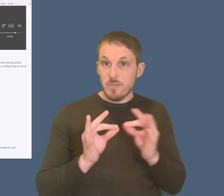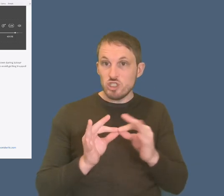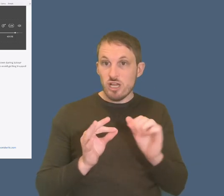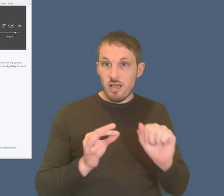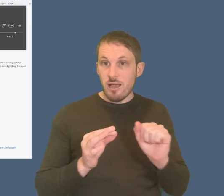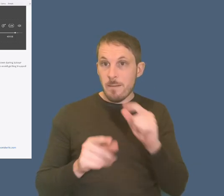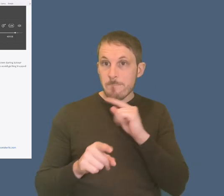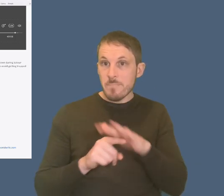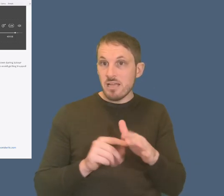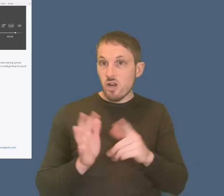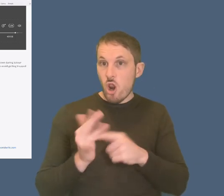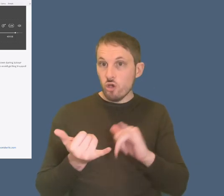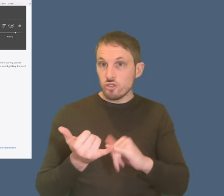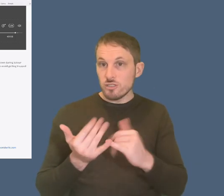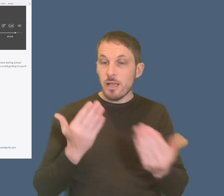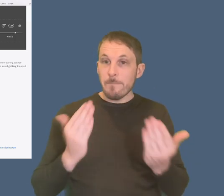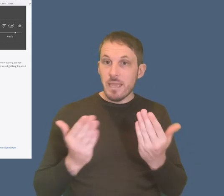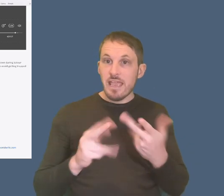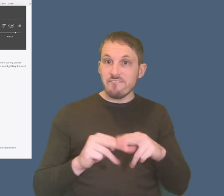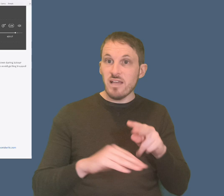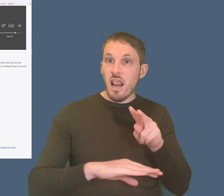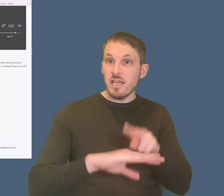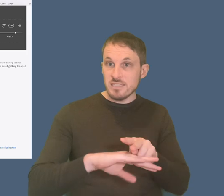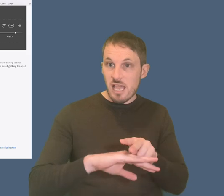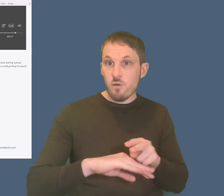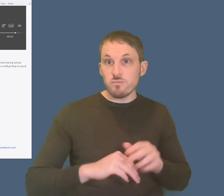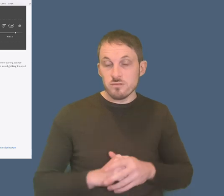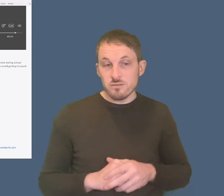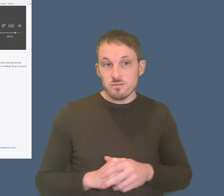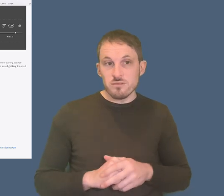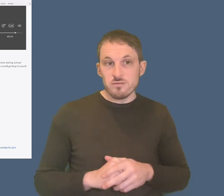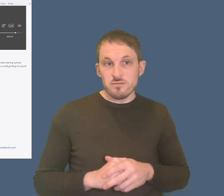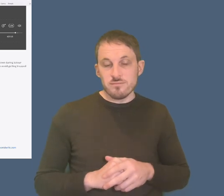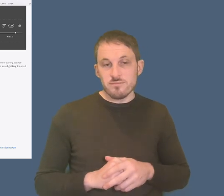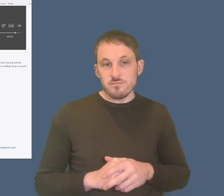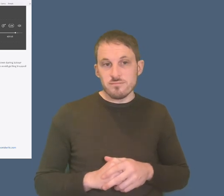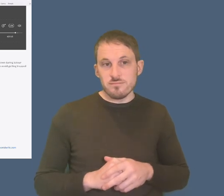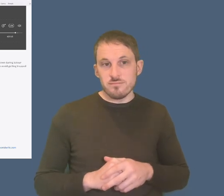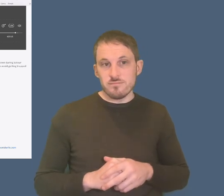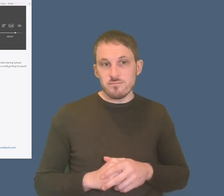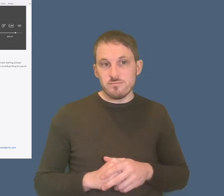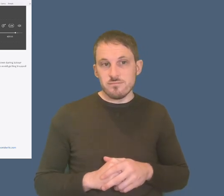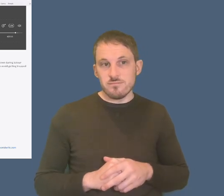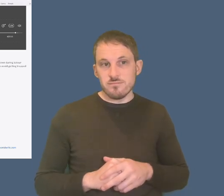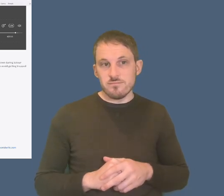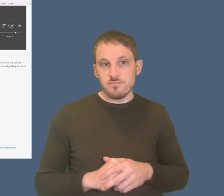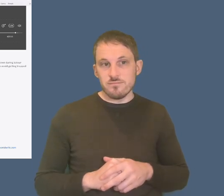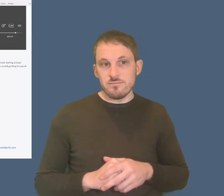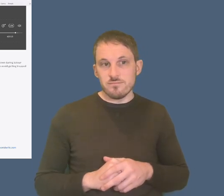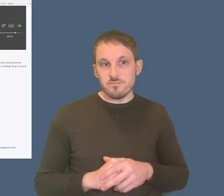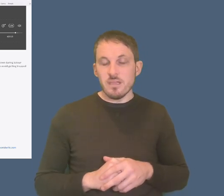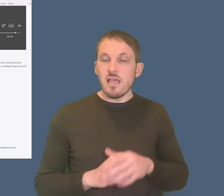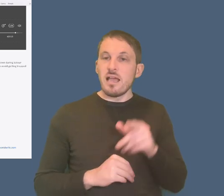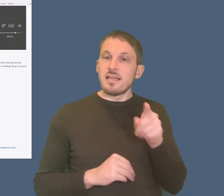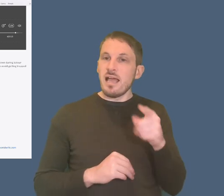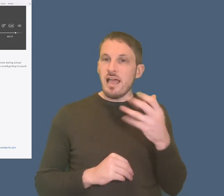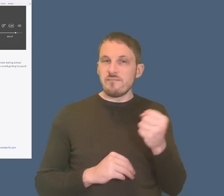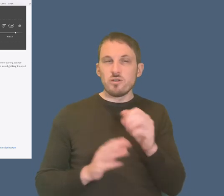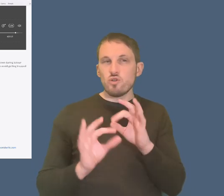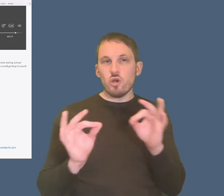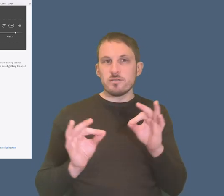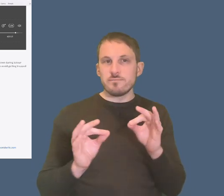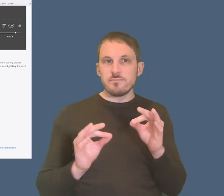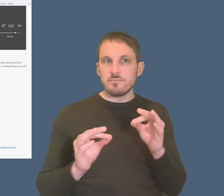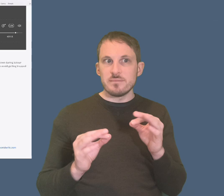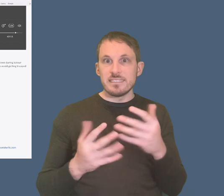an upright position versus when they're lying down. And so this could contribute. It's not a significant increase, but worth